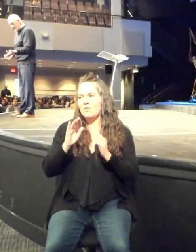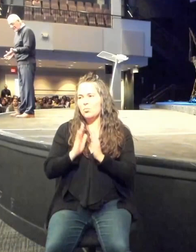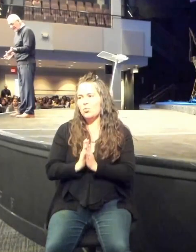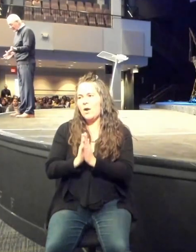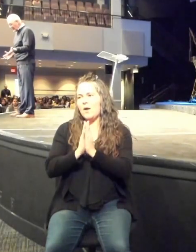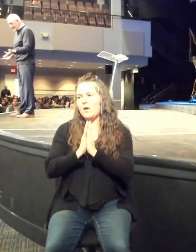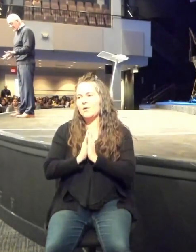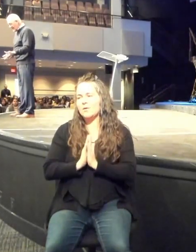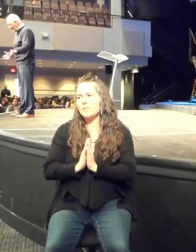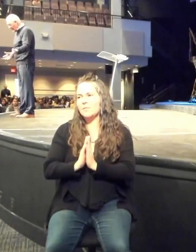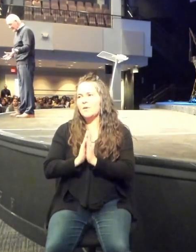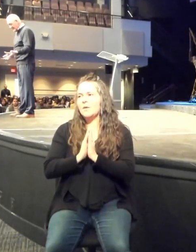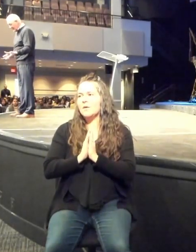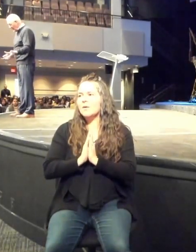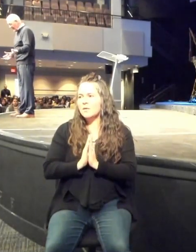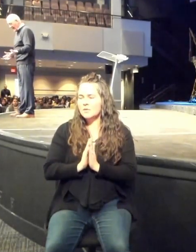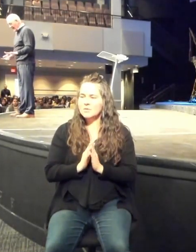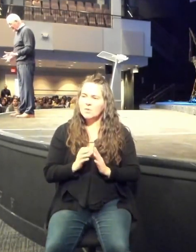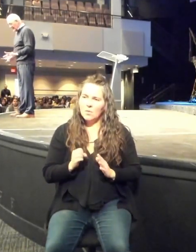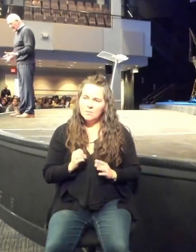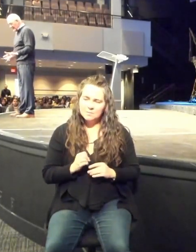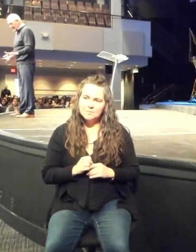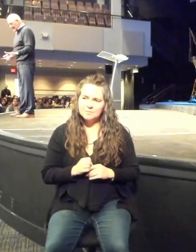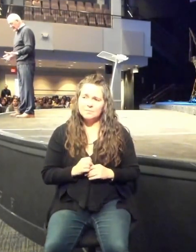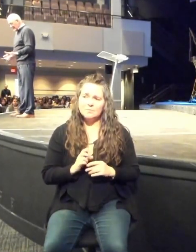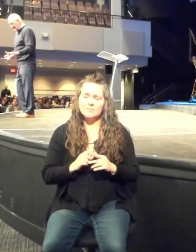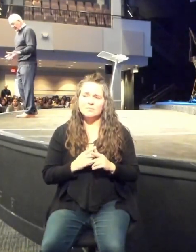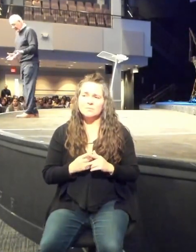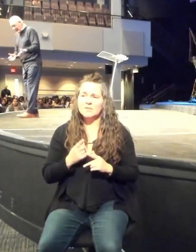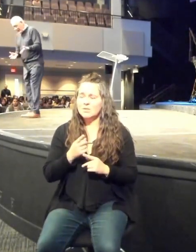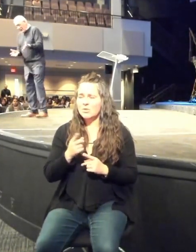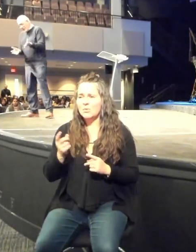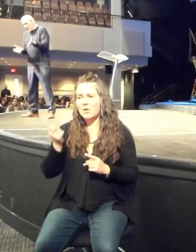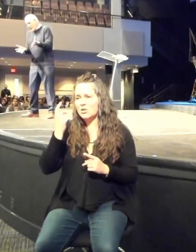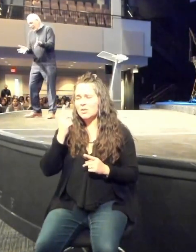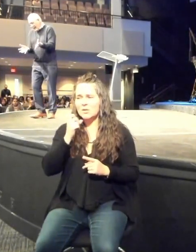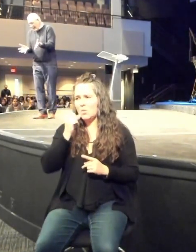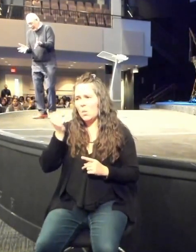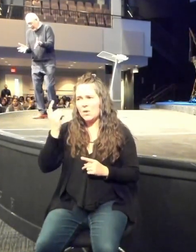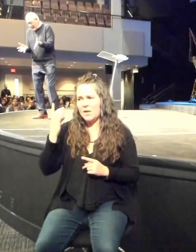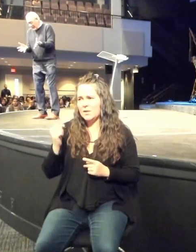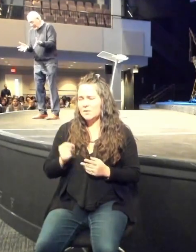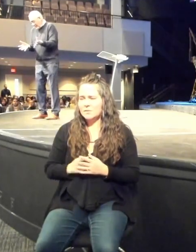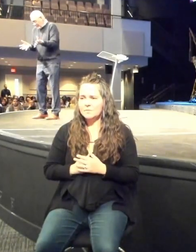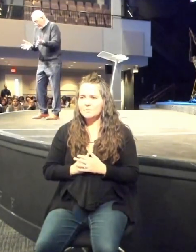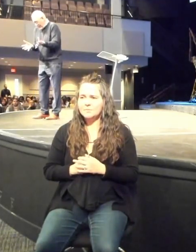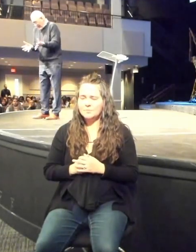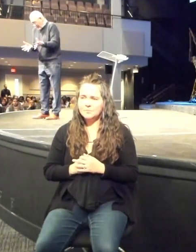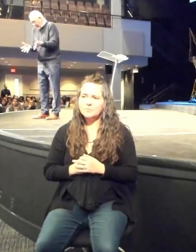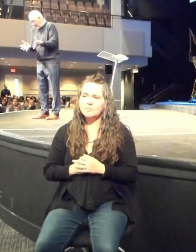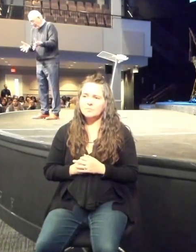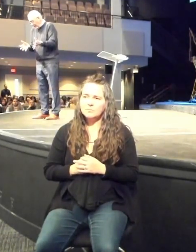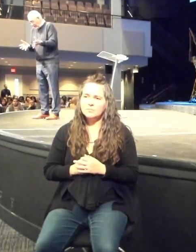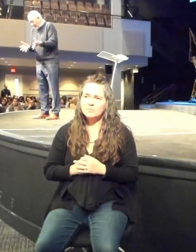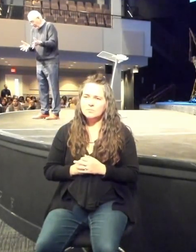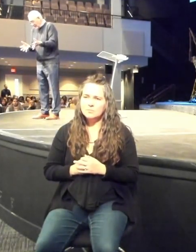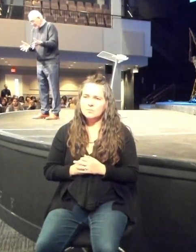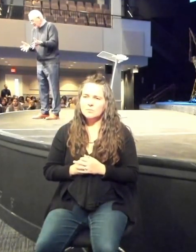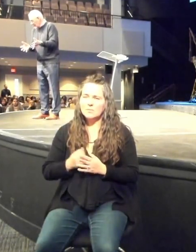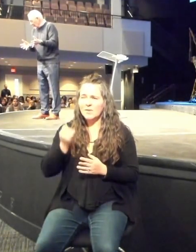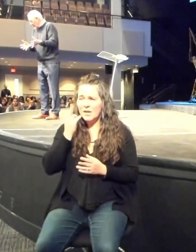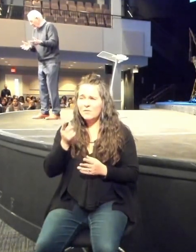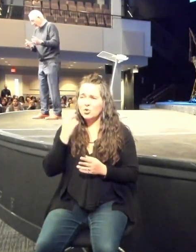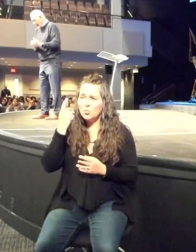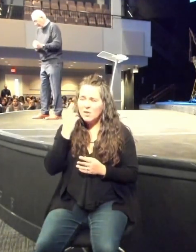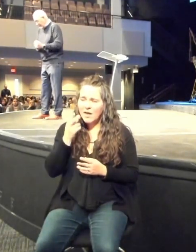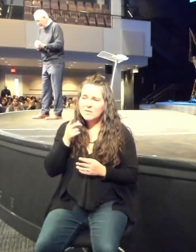And Jesus said, "You don't understand. You don't get it. If you would know how needful forgiveness is